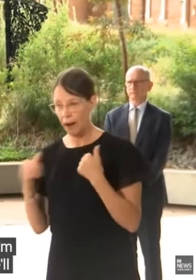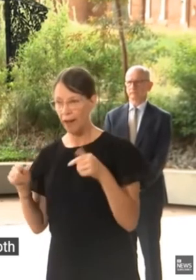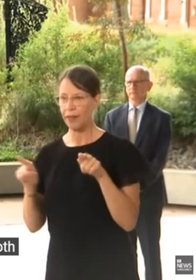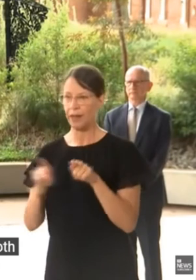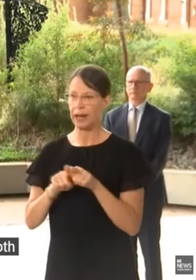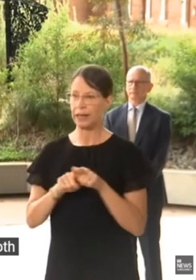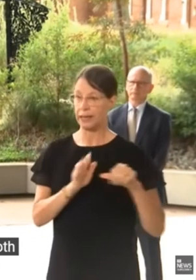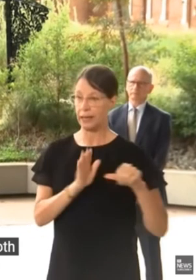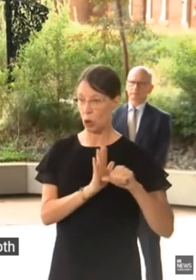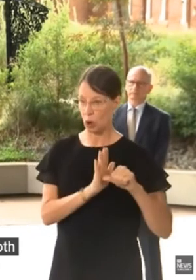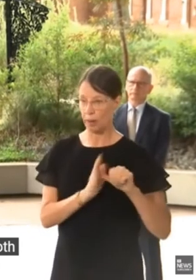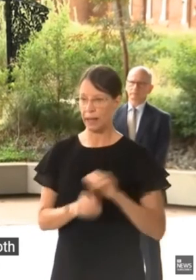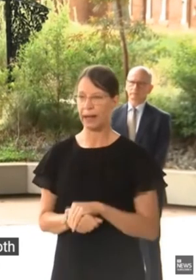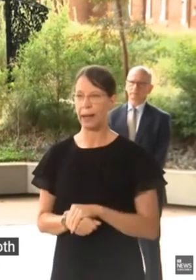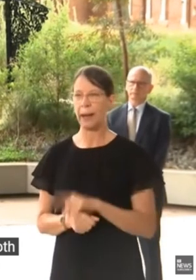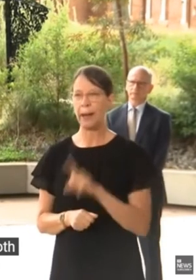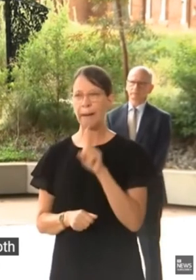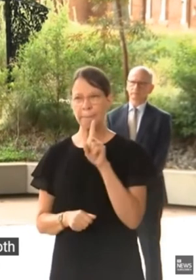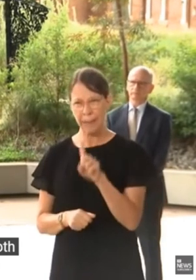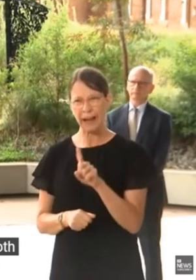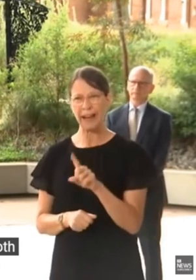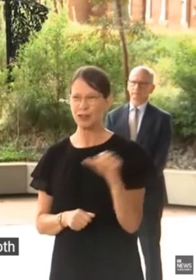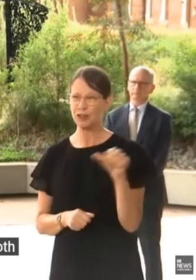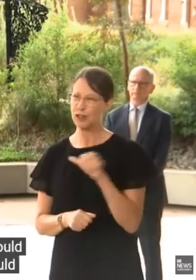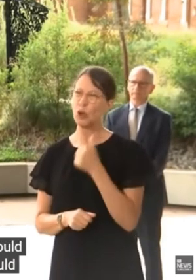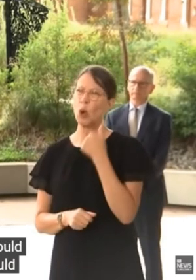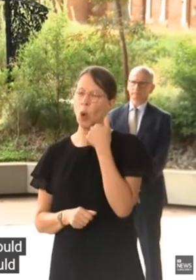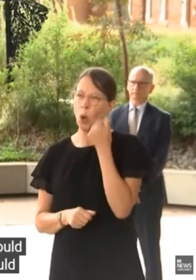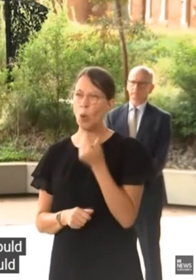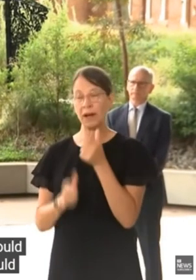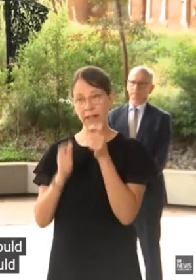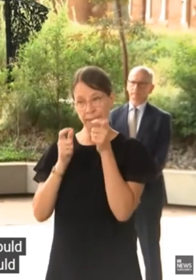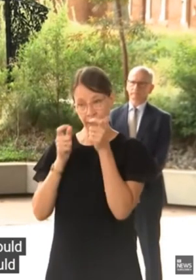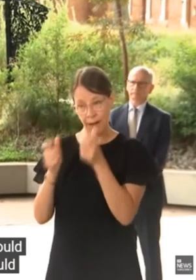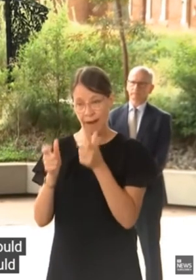we should always remain cautious.